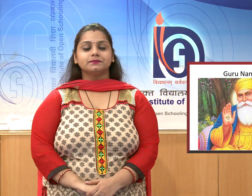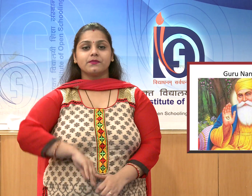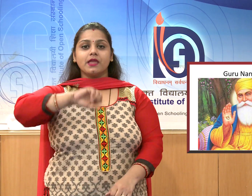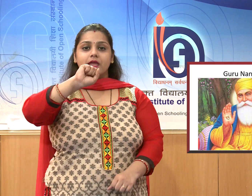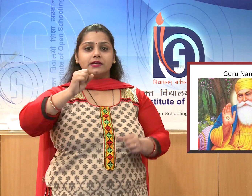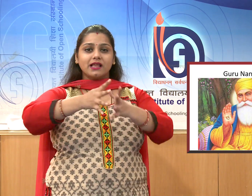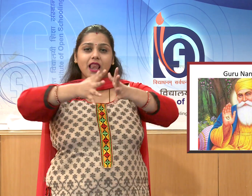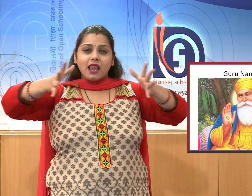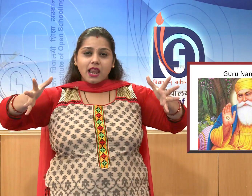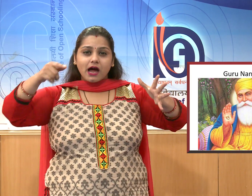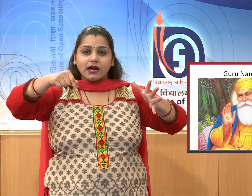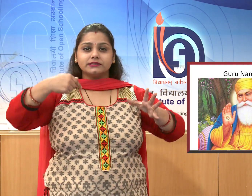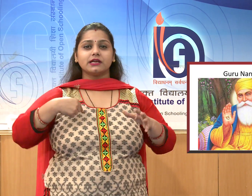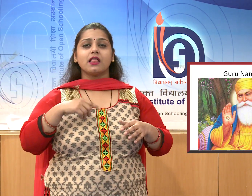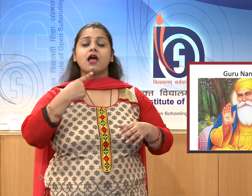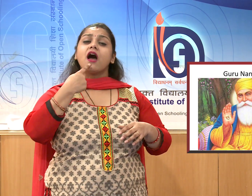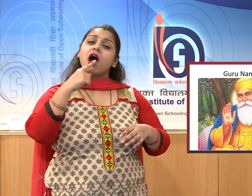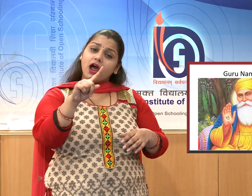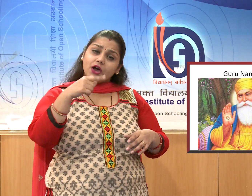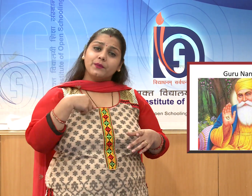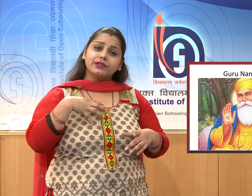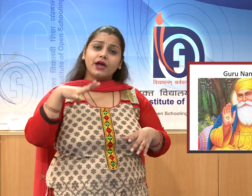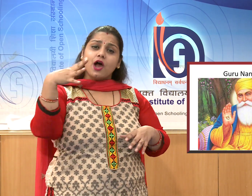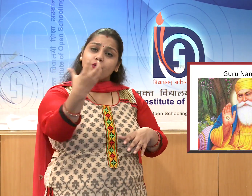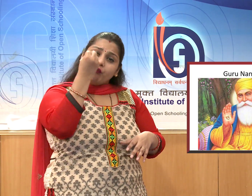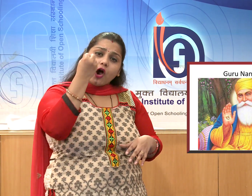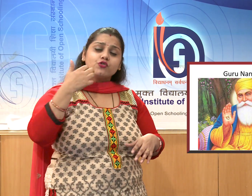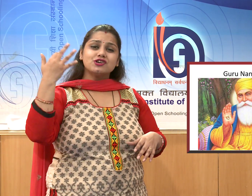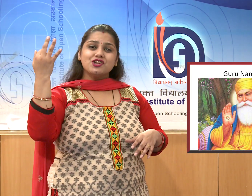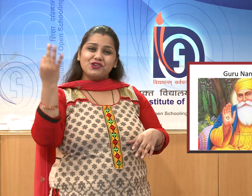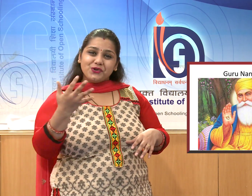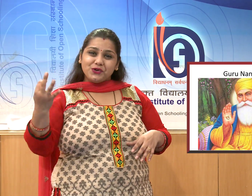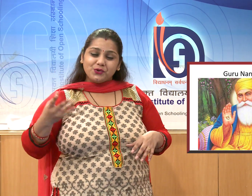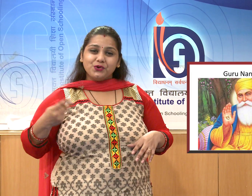His large following led him to found a new religion